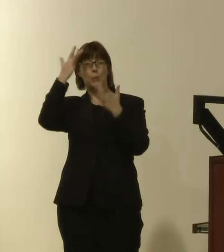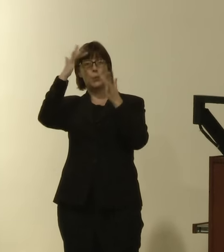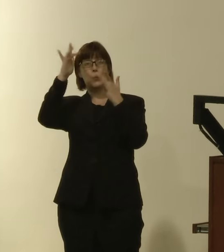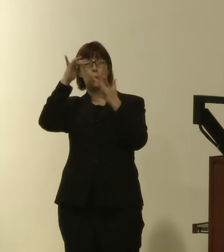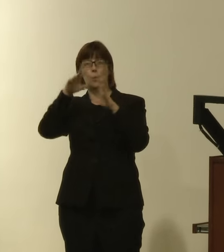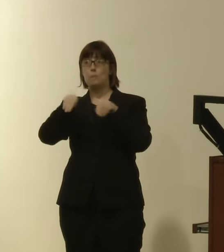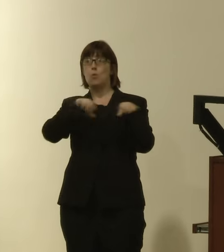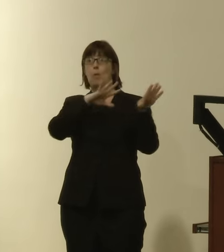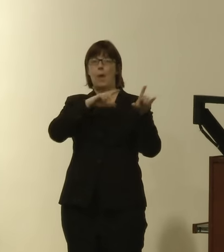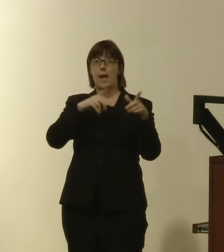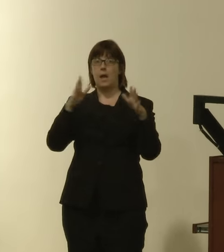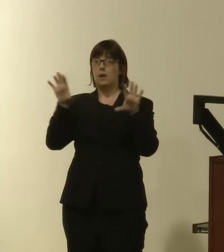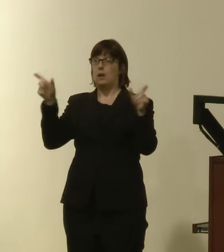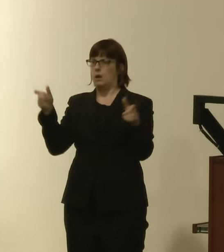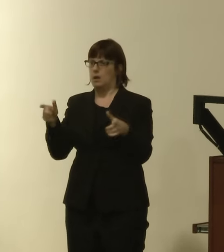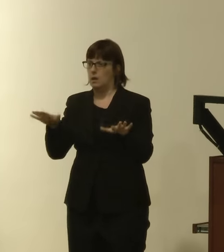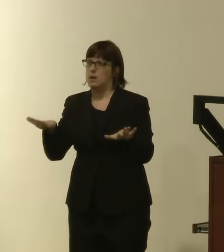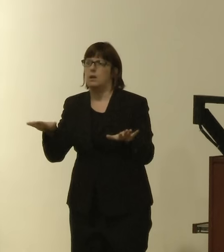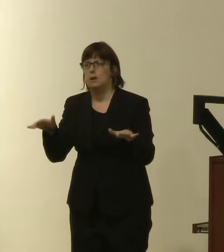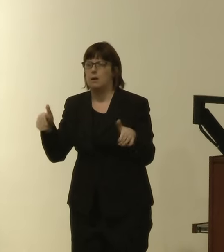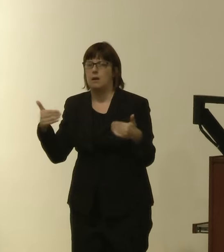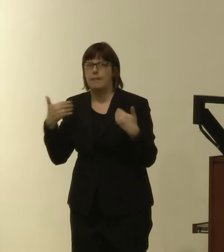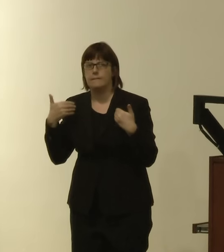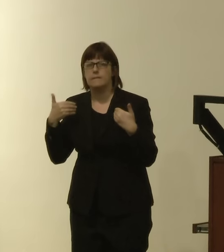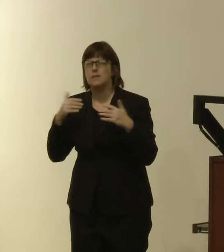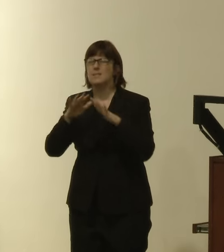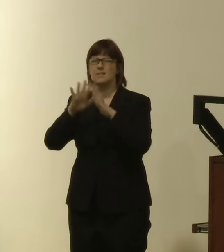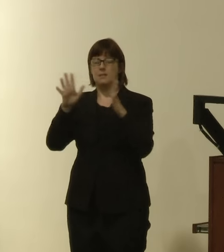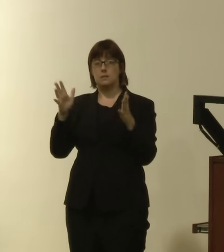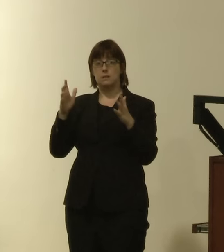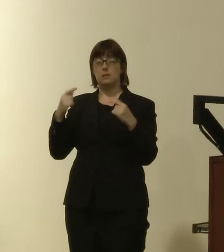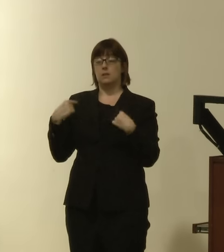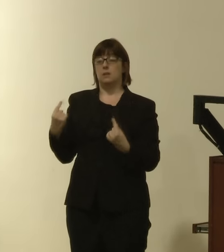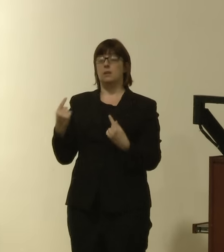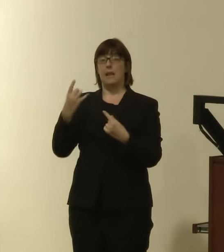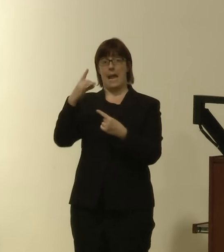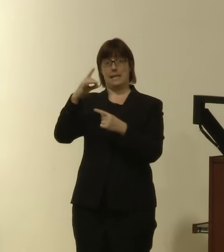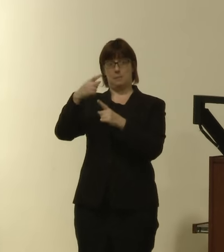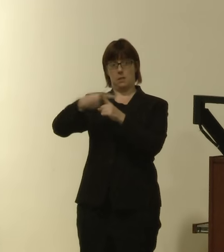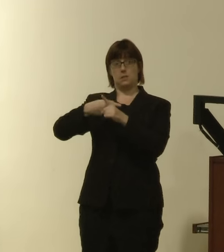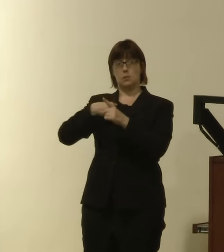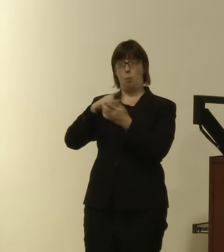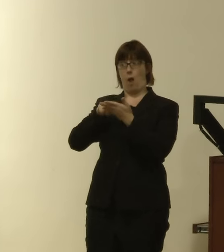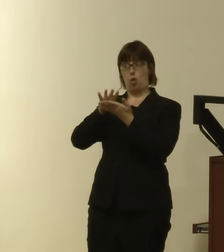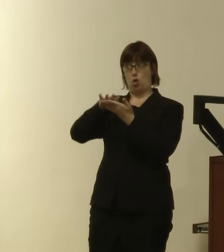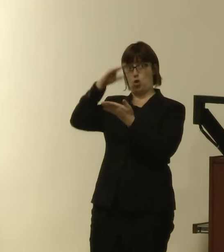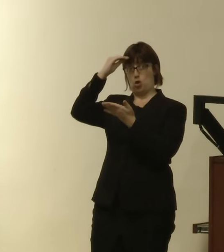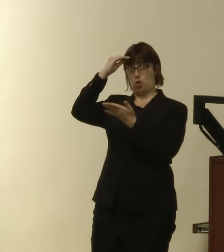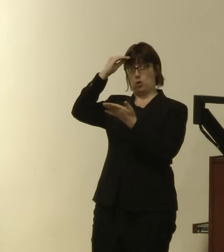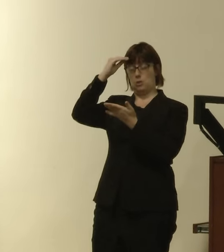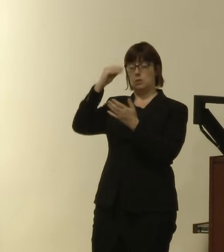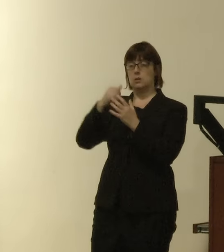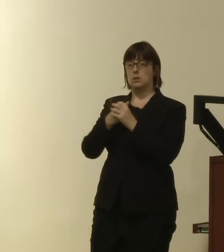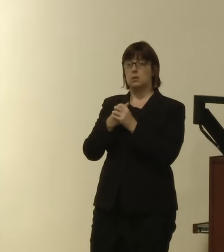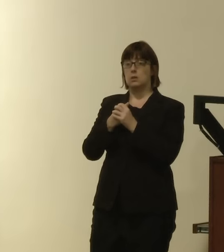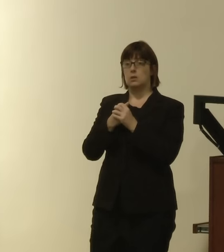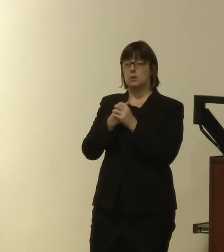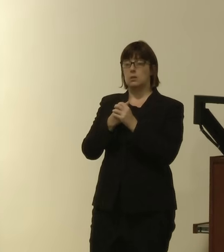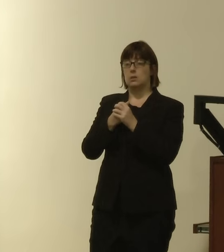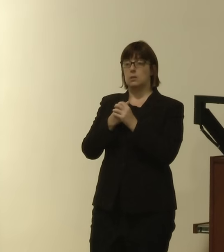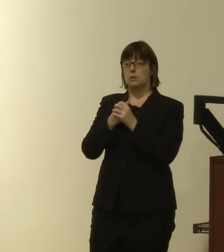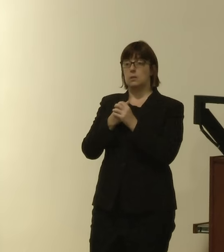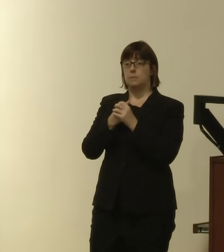those losses, I think what I have taken out of the last 18 months was that the